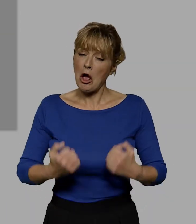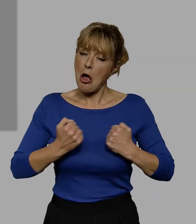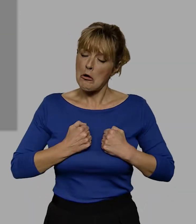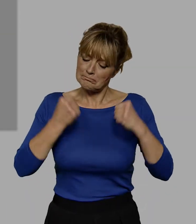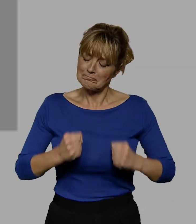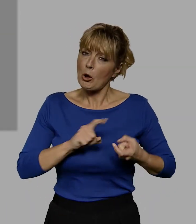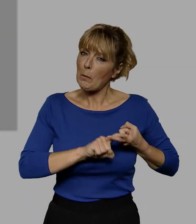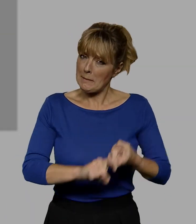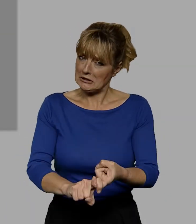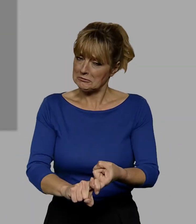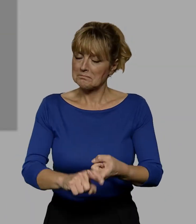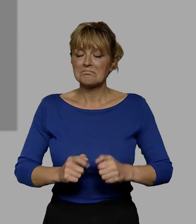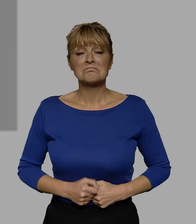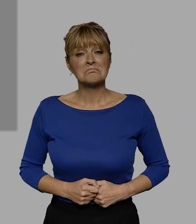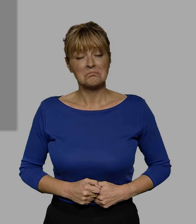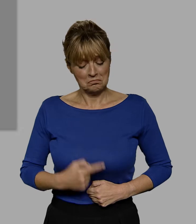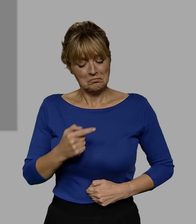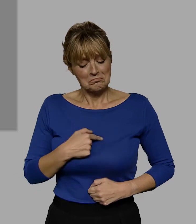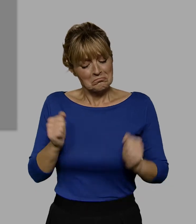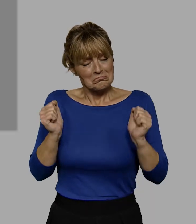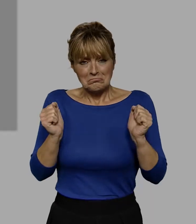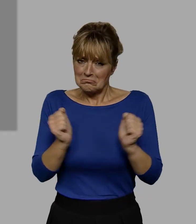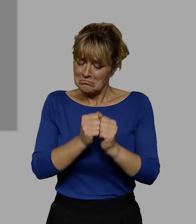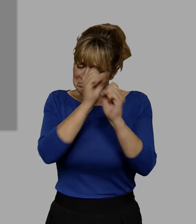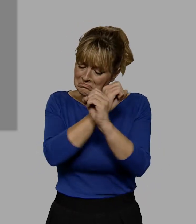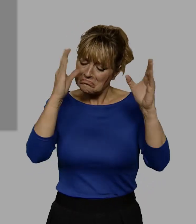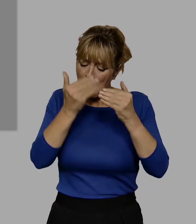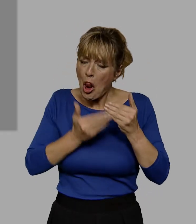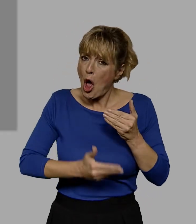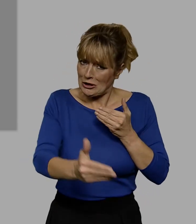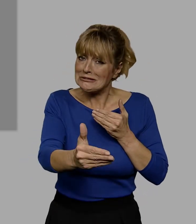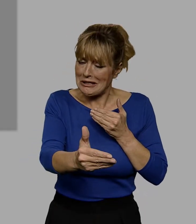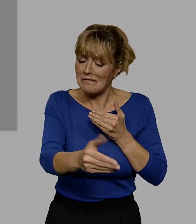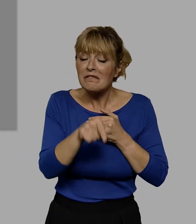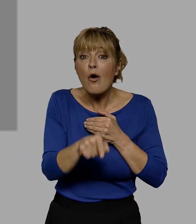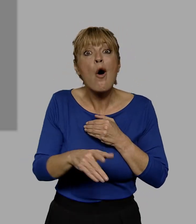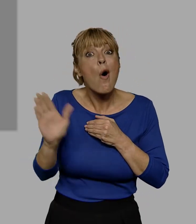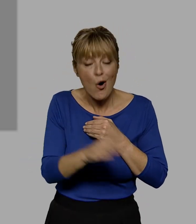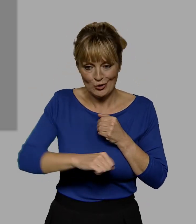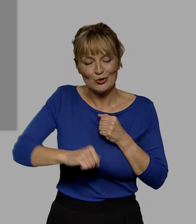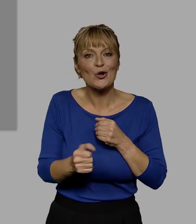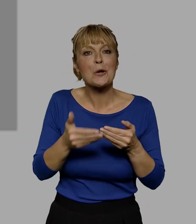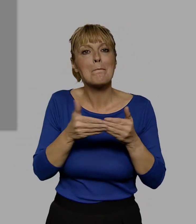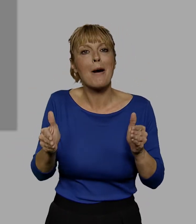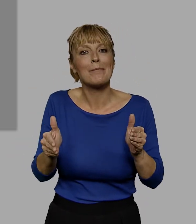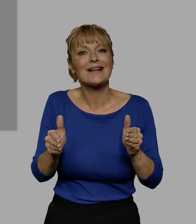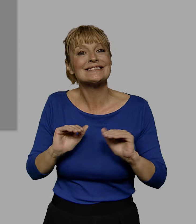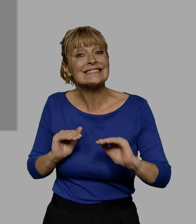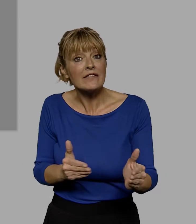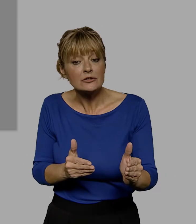Our commitments. We share the long-term goal for all Scottish public services set out in the BSL National